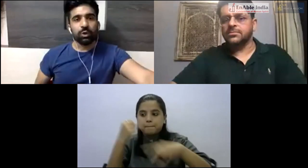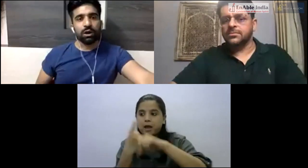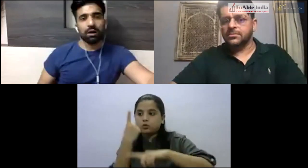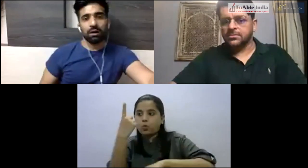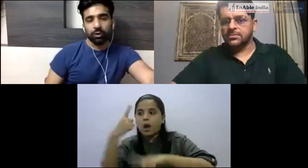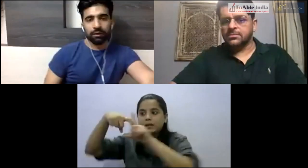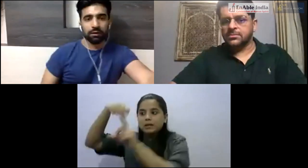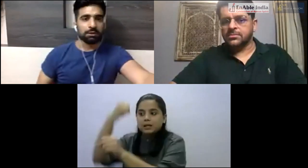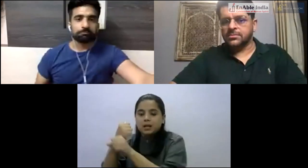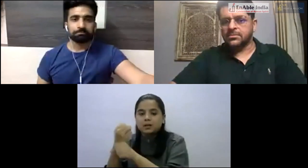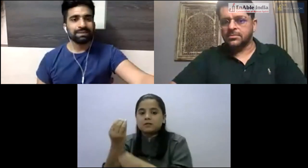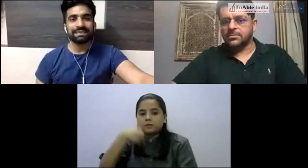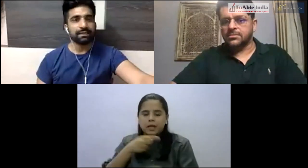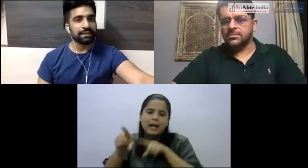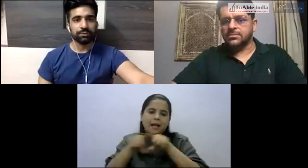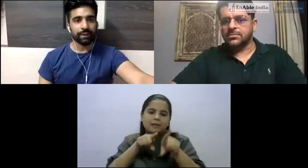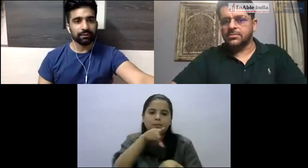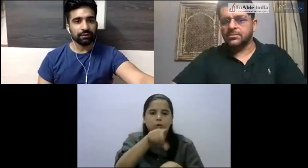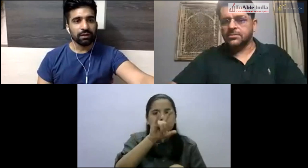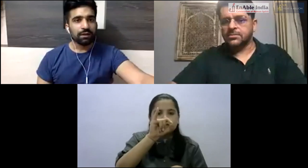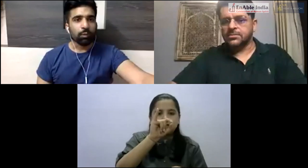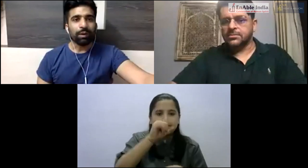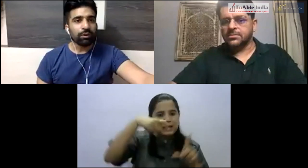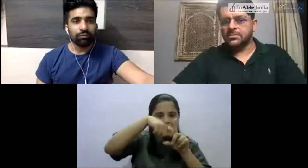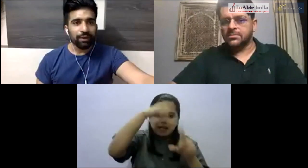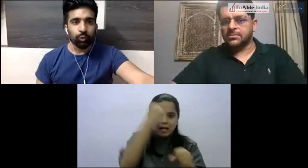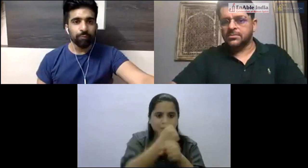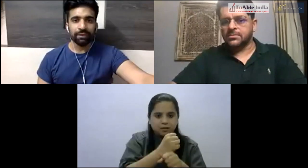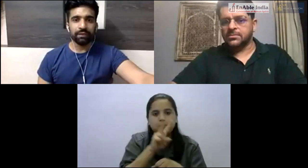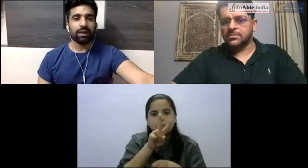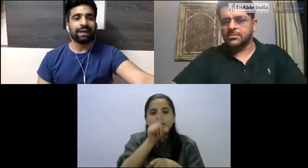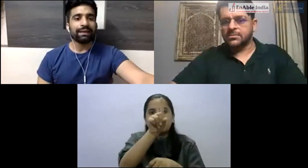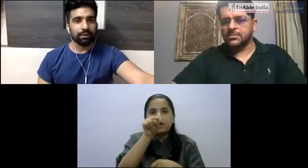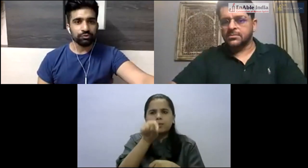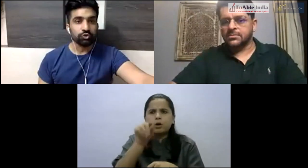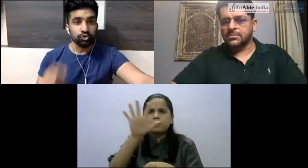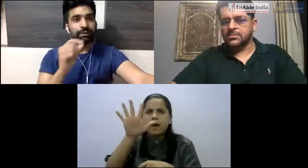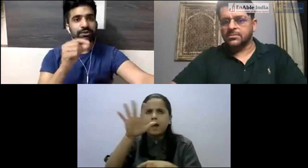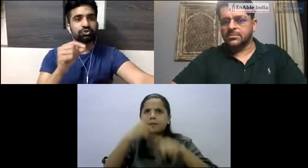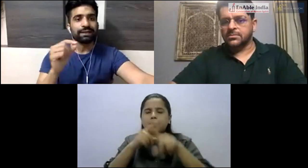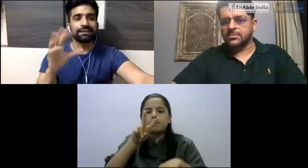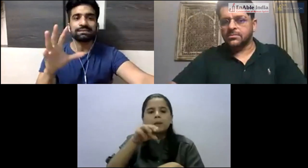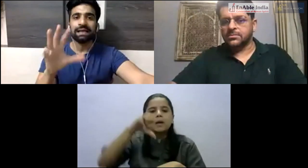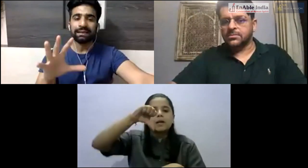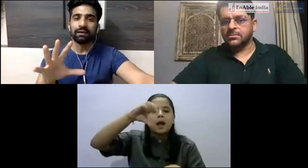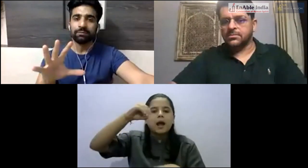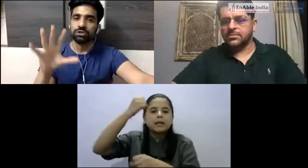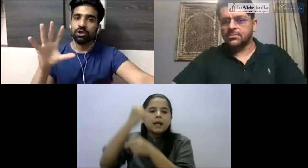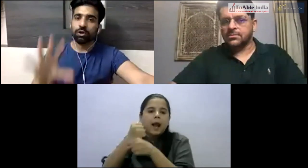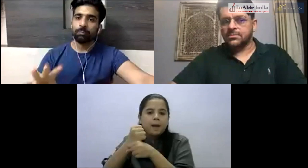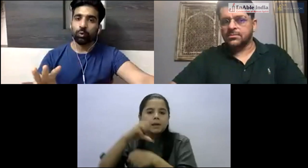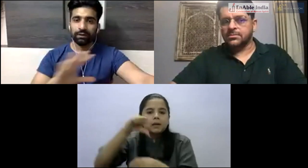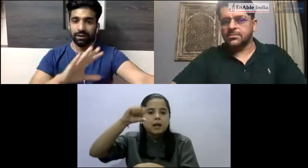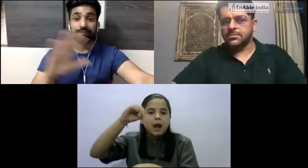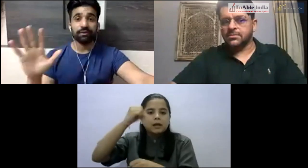you are what 60 kg in weight. The 1.5 would be 90 grams. So you should be consuming at least 90 grams